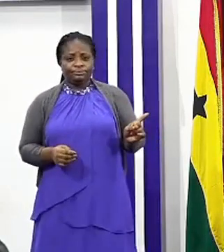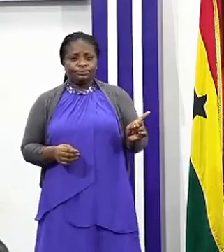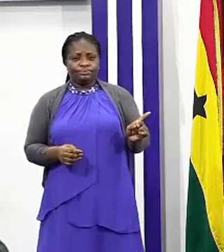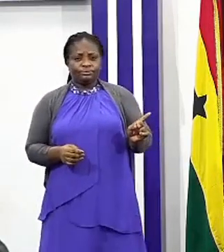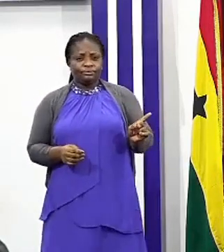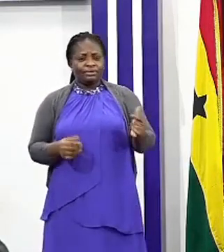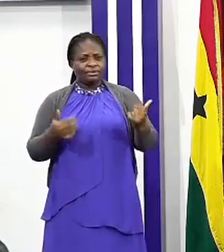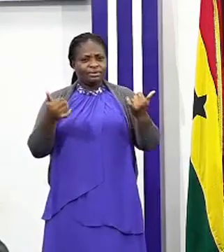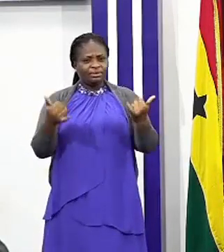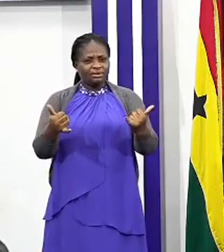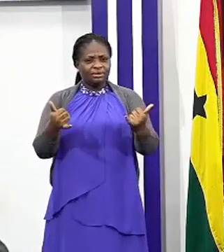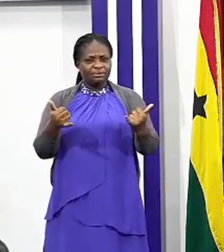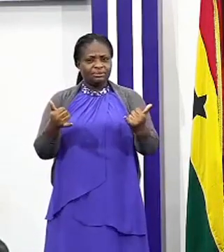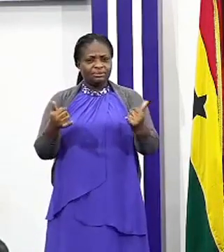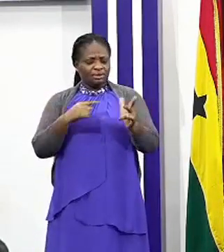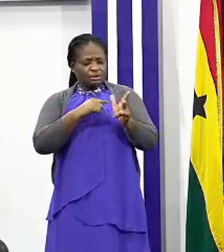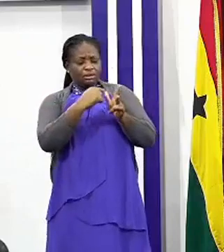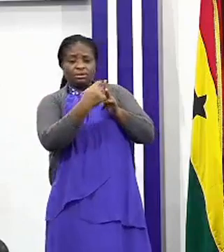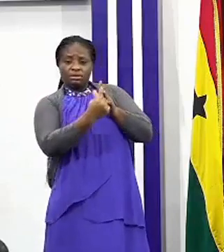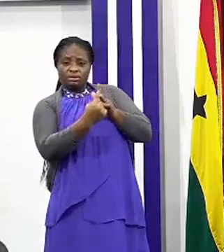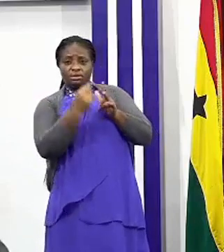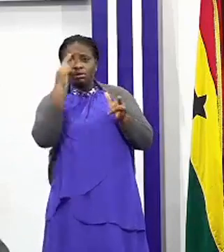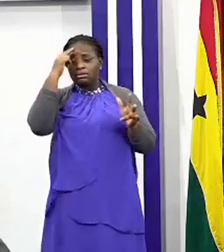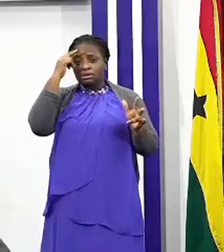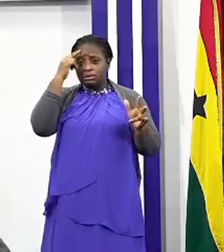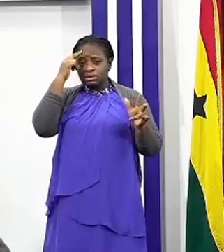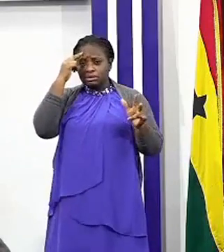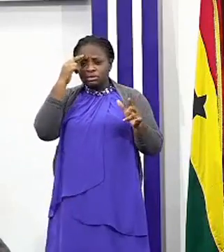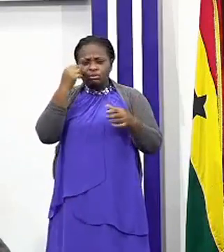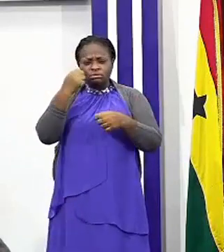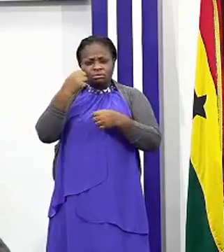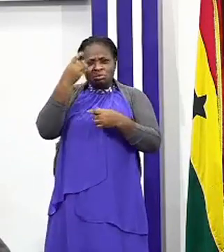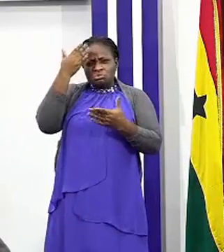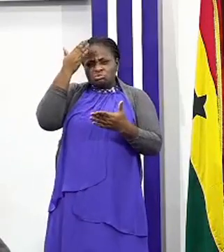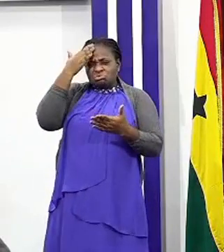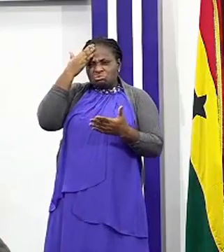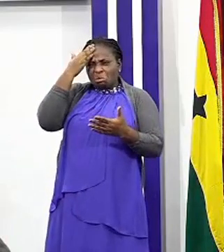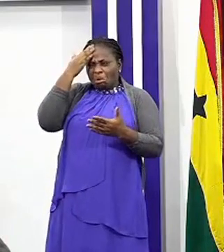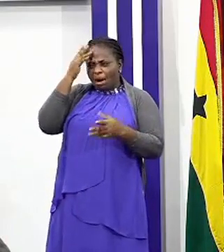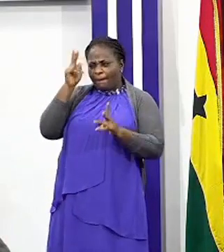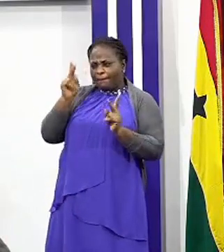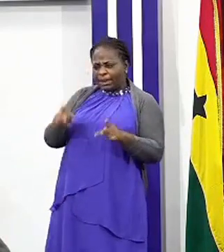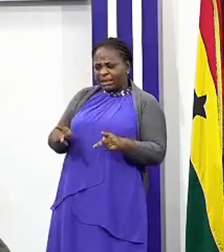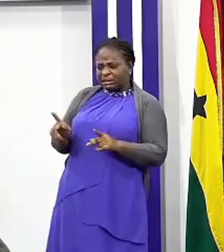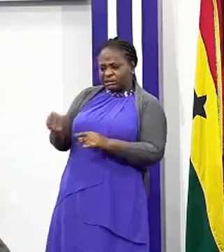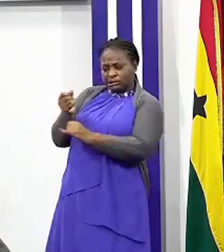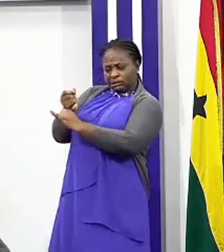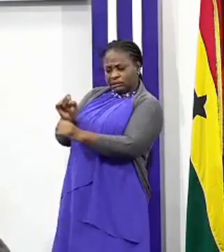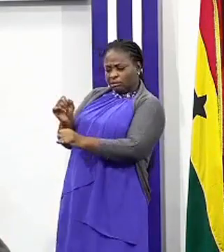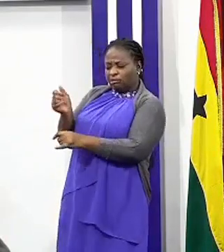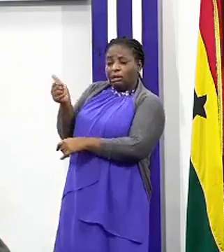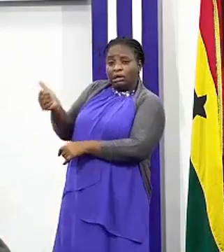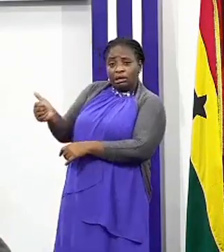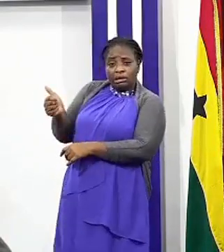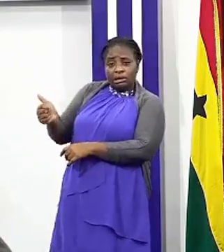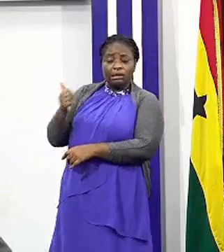There are several, three key reasons that is used in determining whether somebody can self-isolate. And if you do